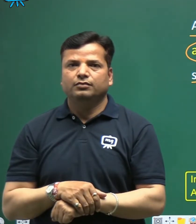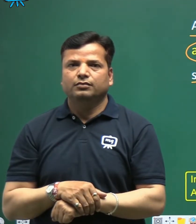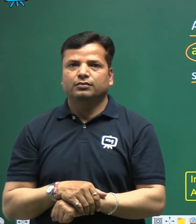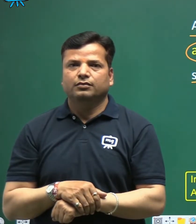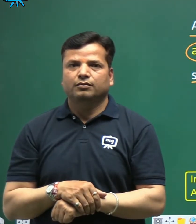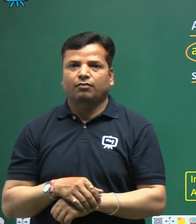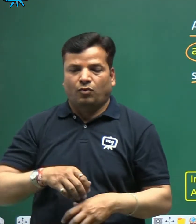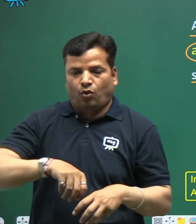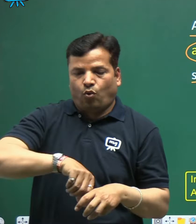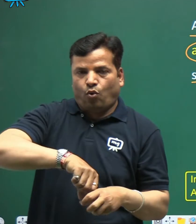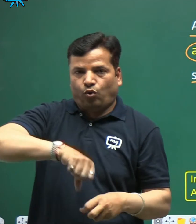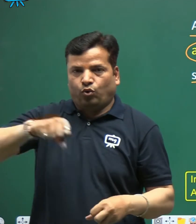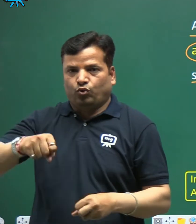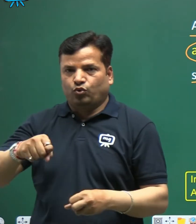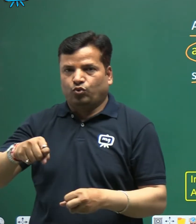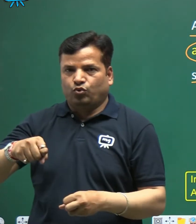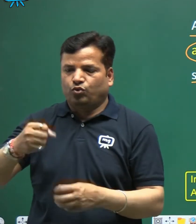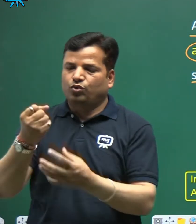sword hilt.